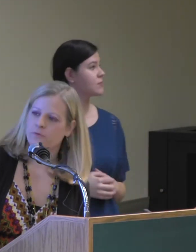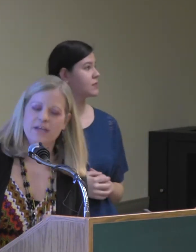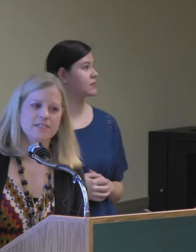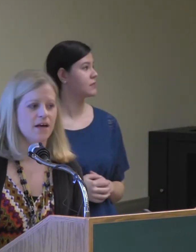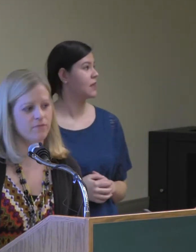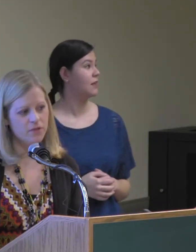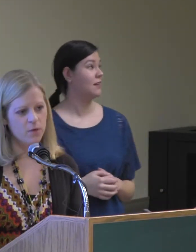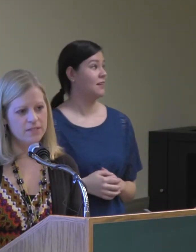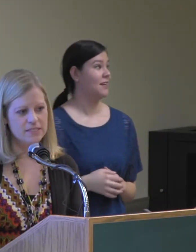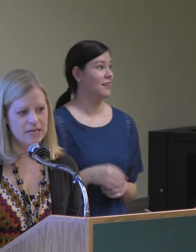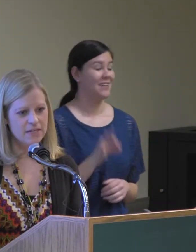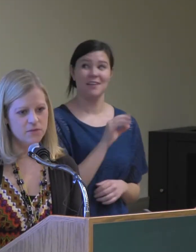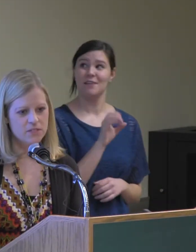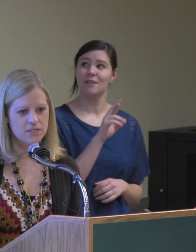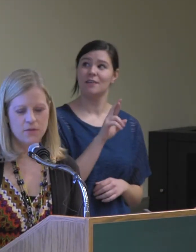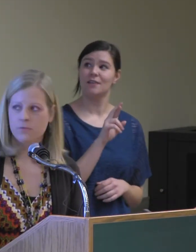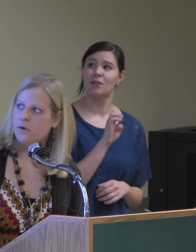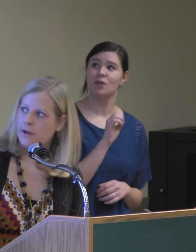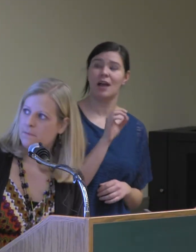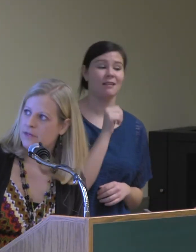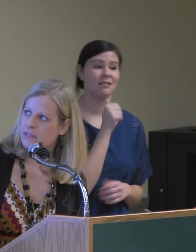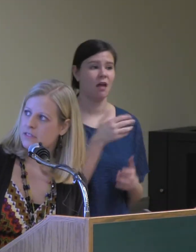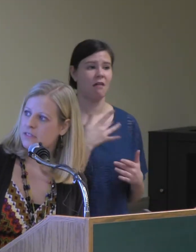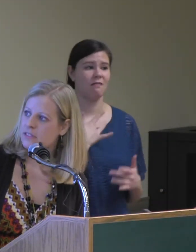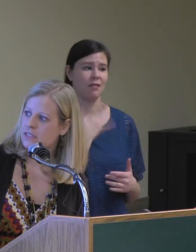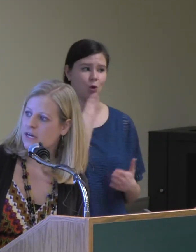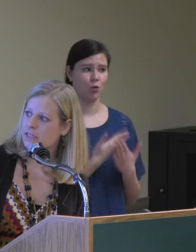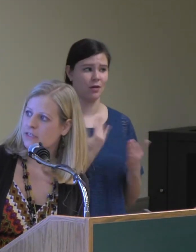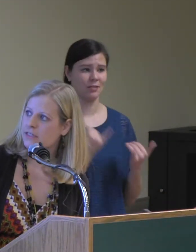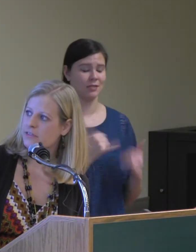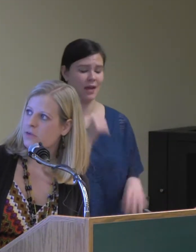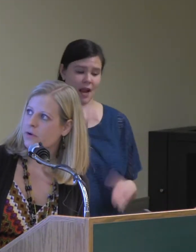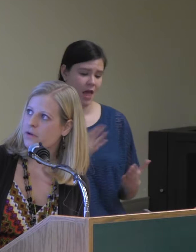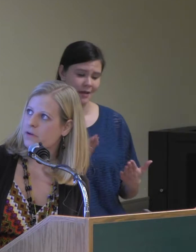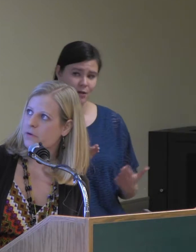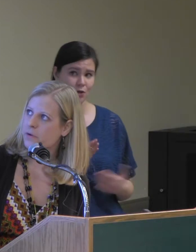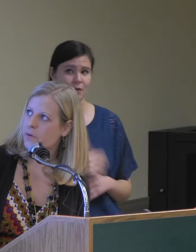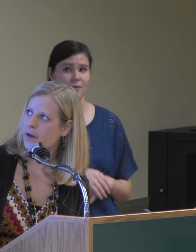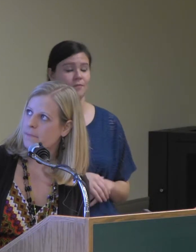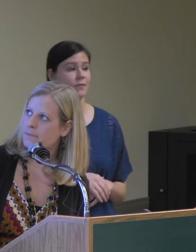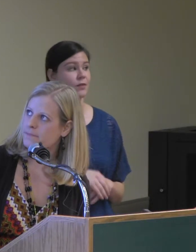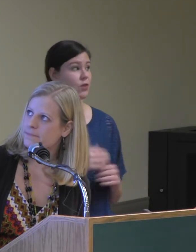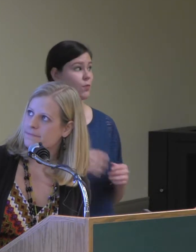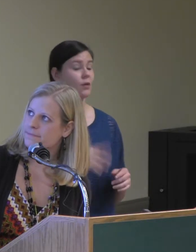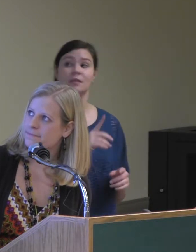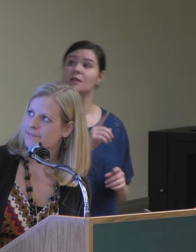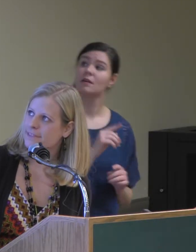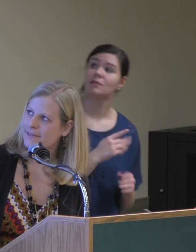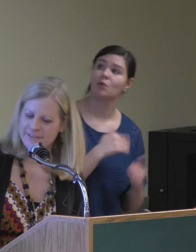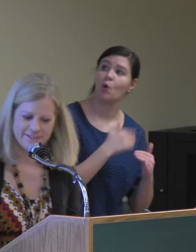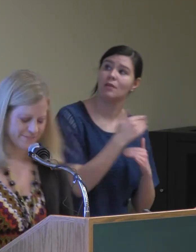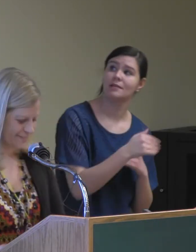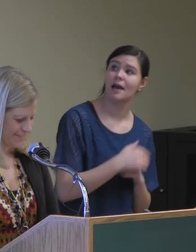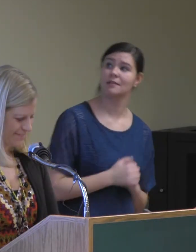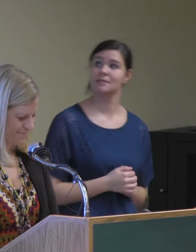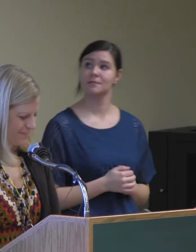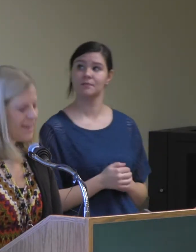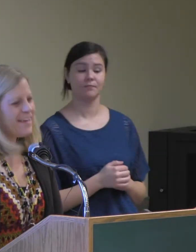Oh, Fred is not feeling well today, so he's on the program, but he is not here, so we're gonna go to Kokab. There we